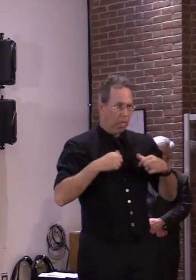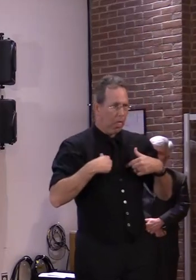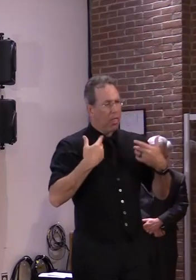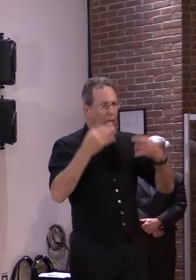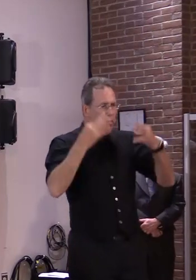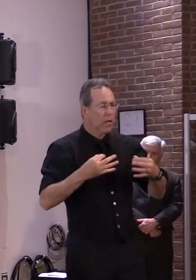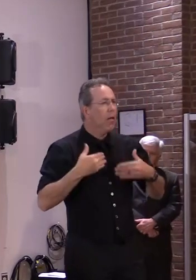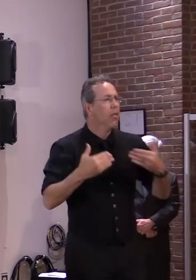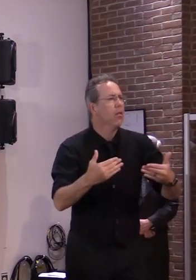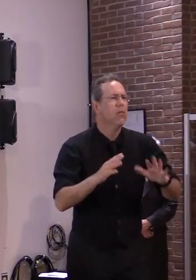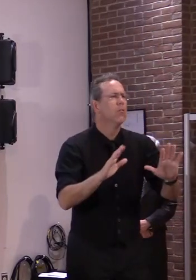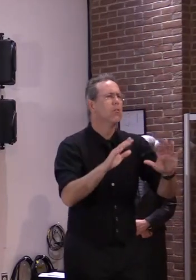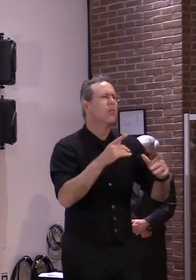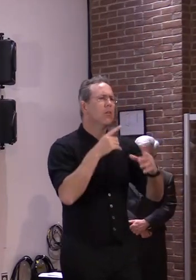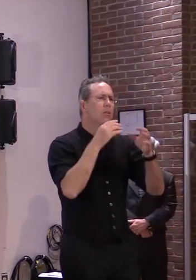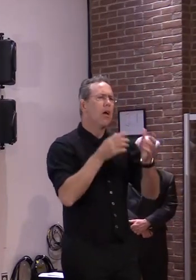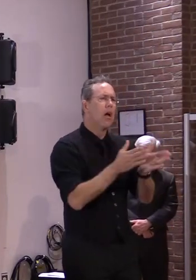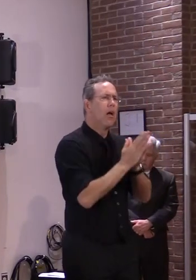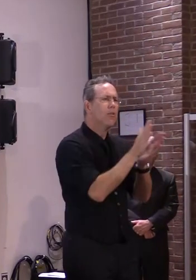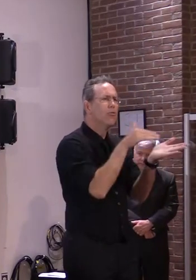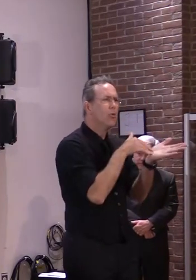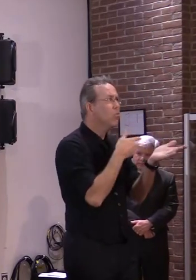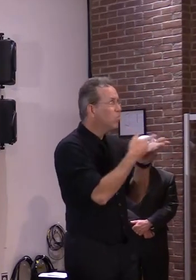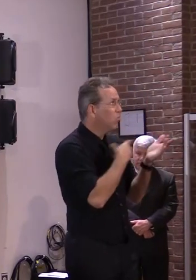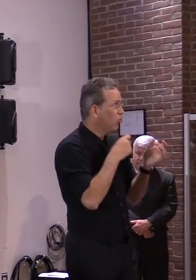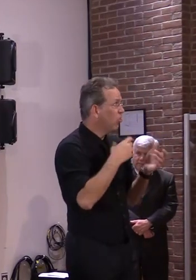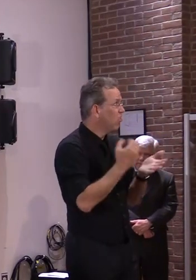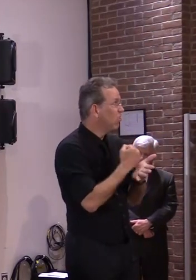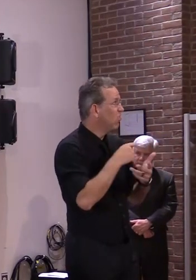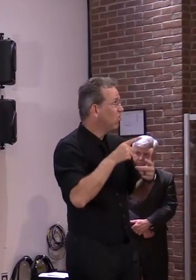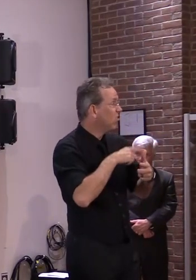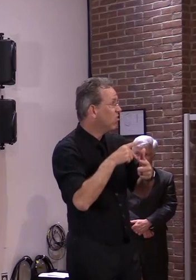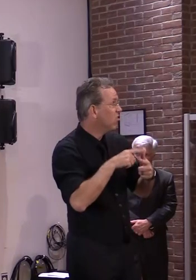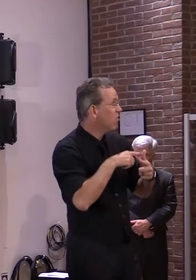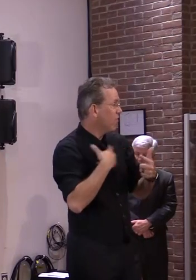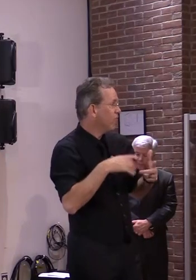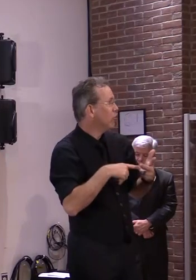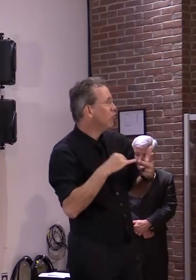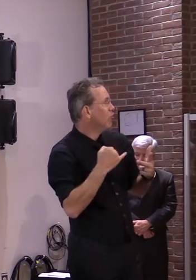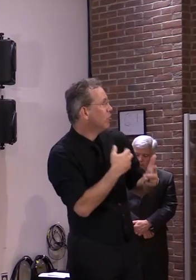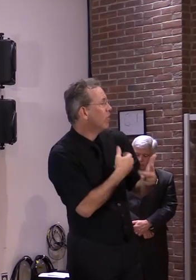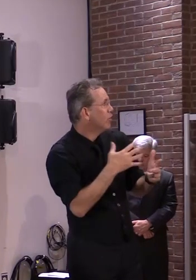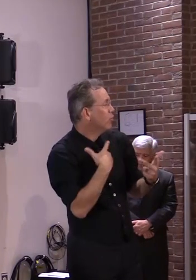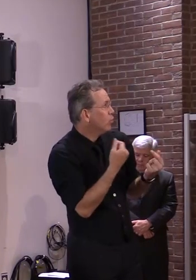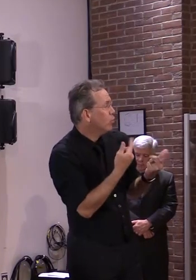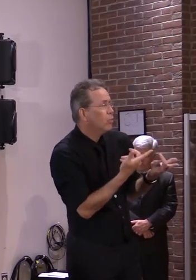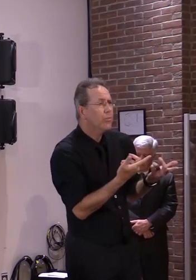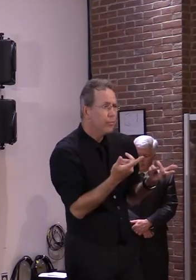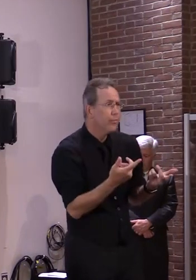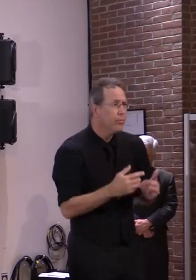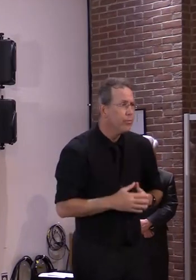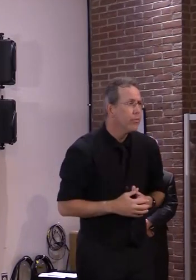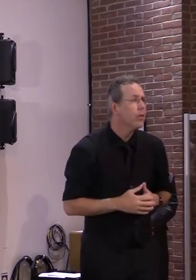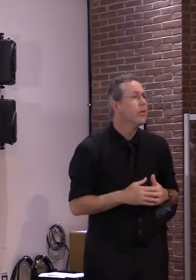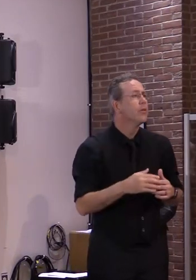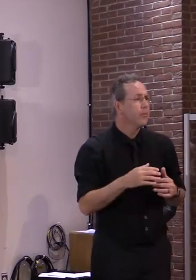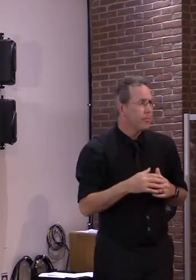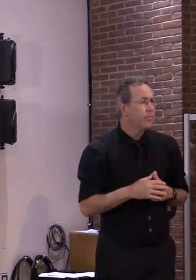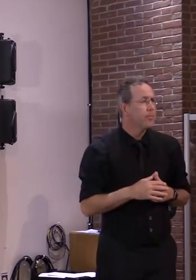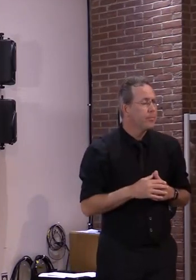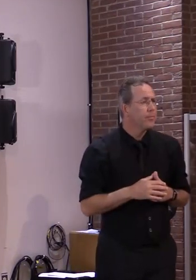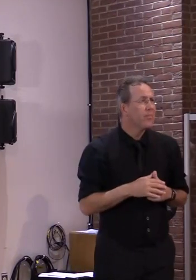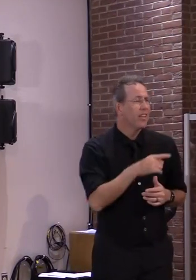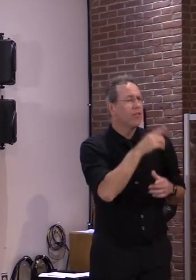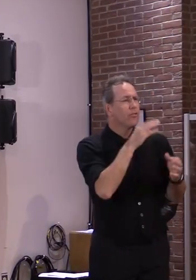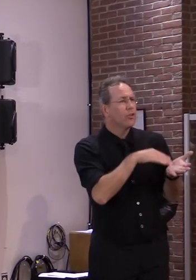part, having an informed consent process, if you will, because you both thought it through very carefully. And then if you